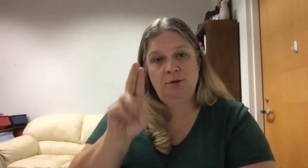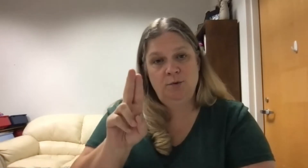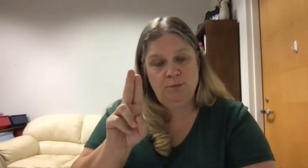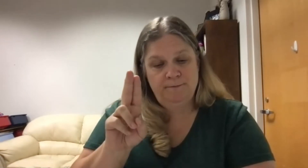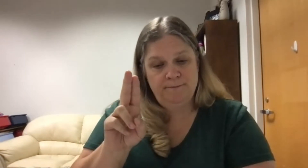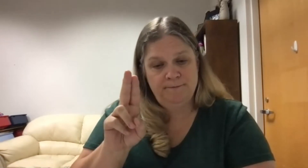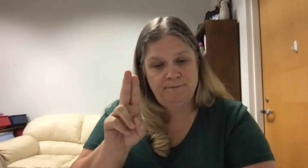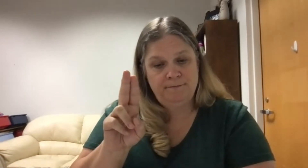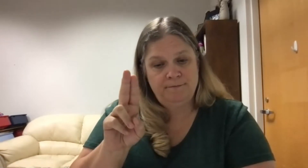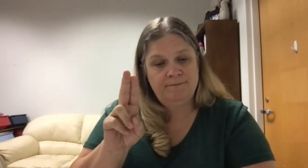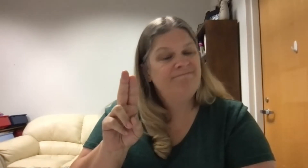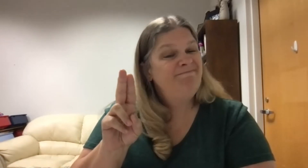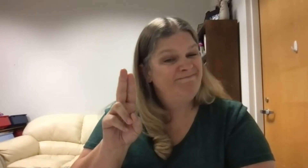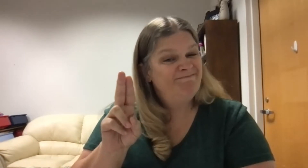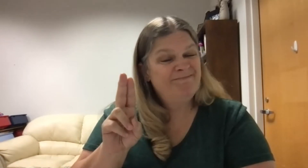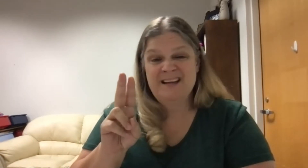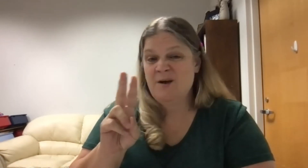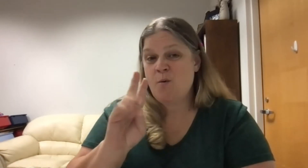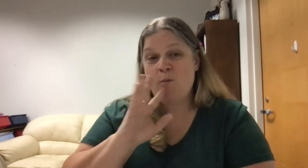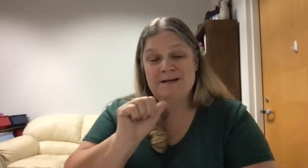That child was in the NICU,